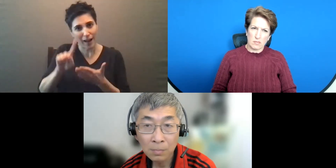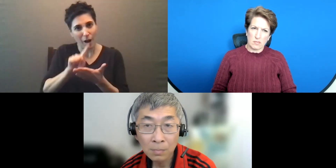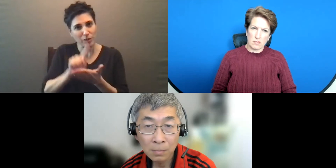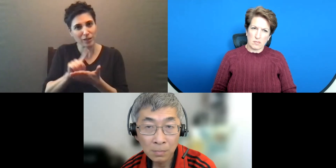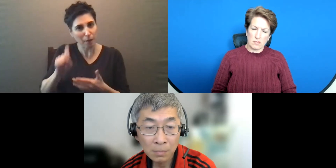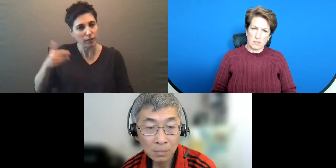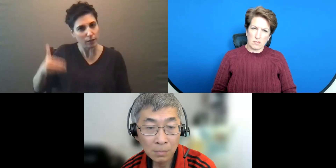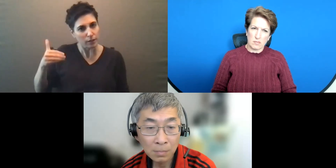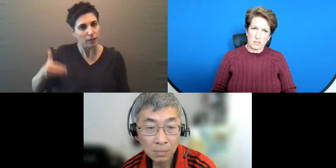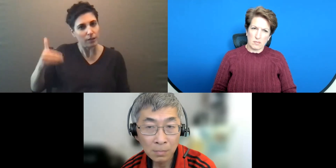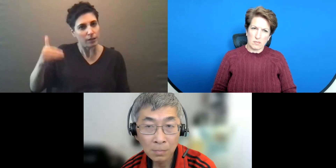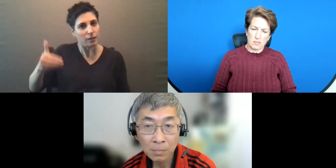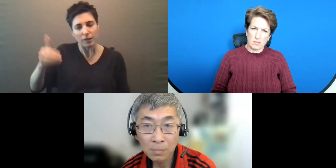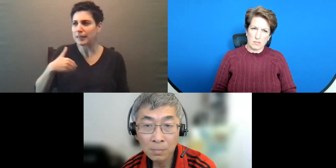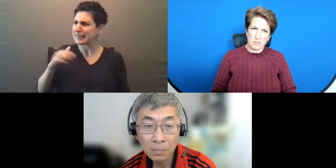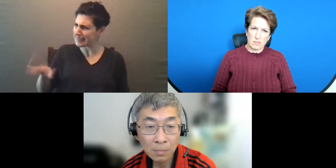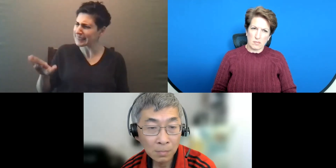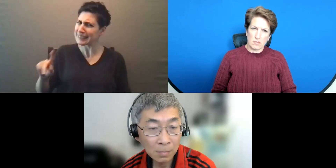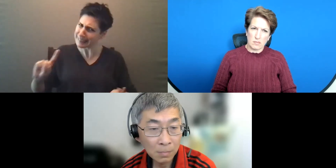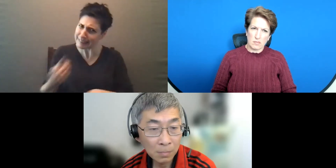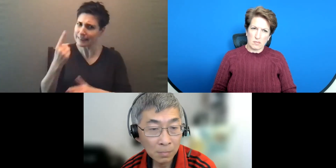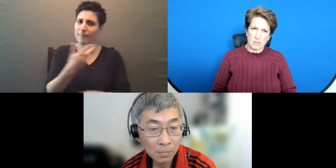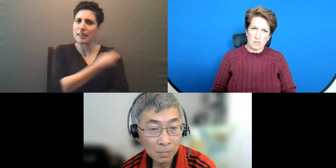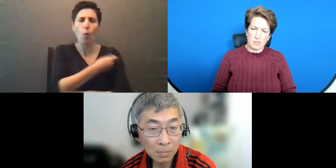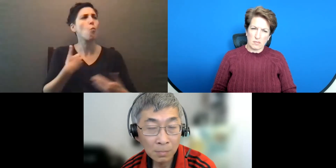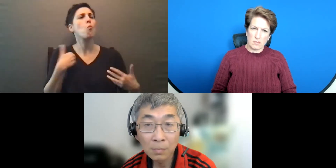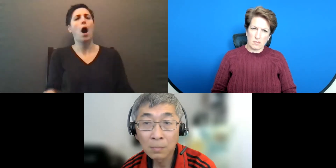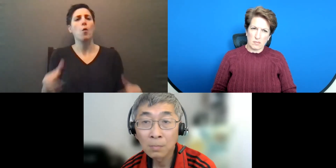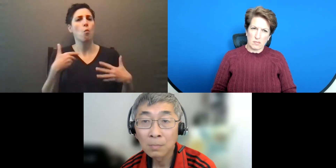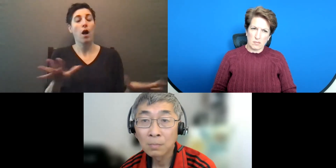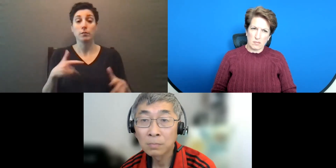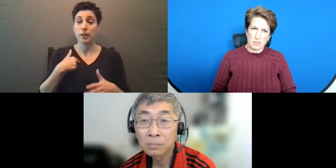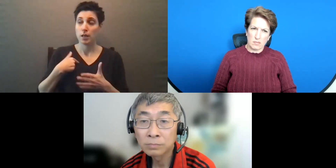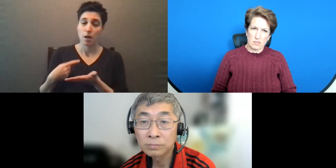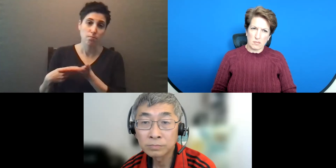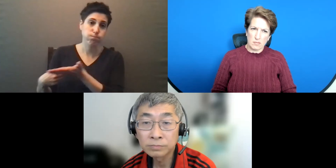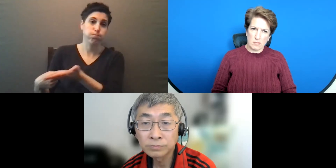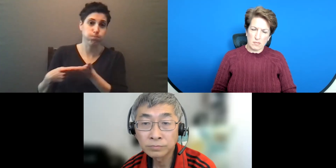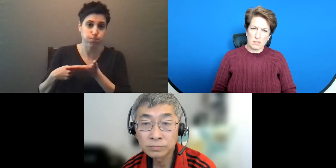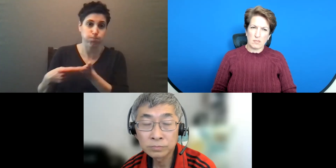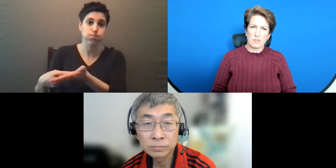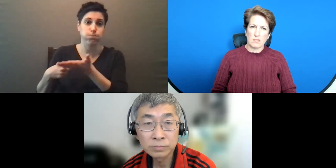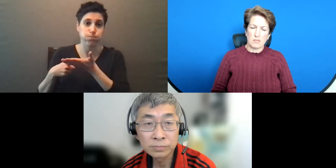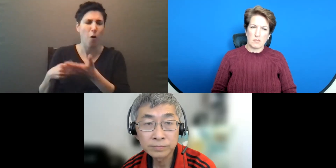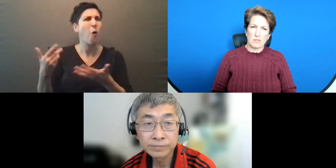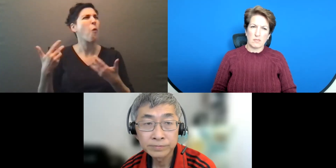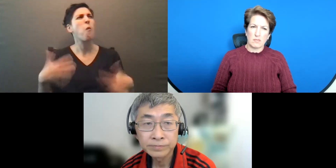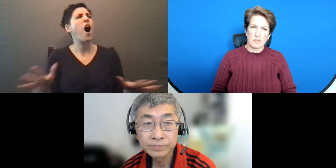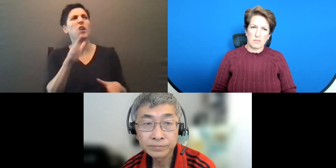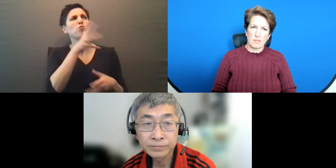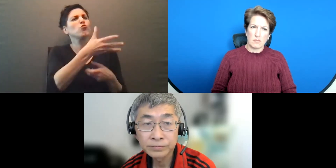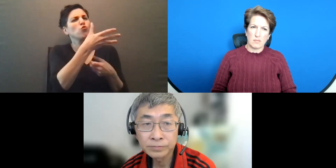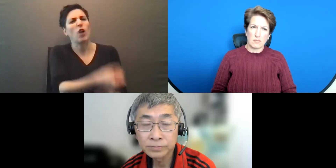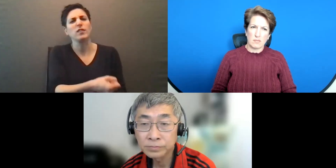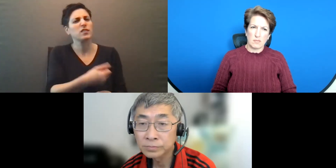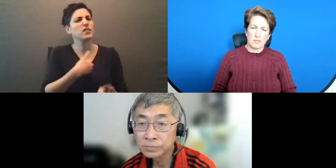And she was really upset, and all the time we have a long conversation. Why? Oh, I don't trust. I trust. Whatever happened